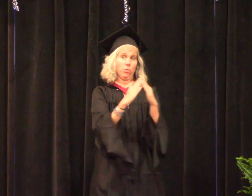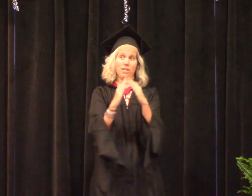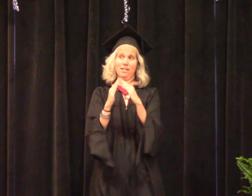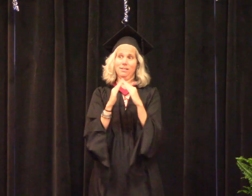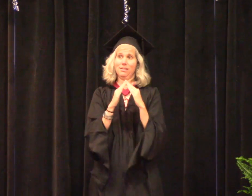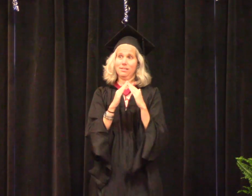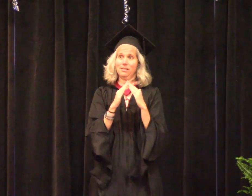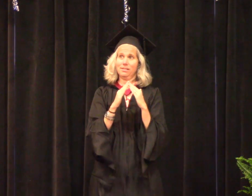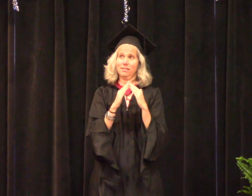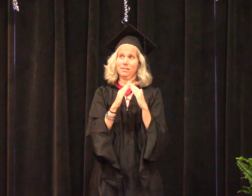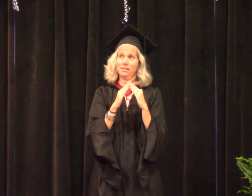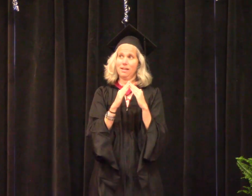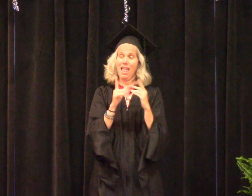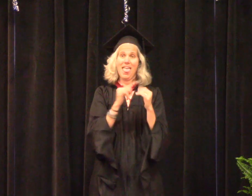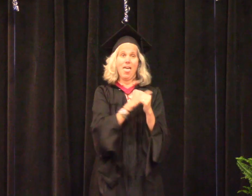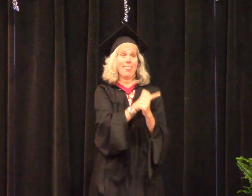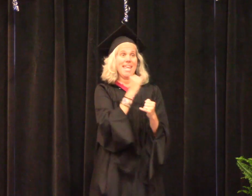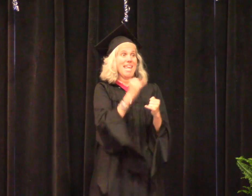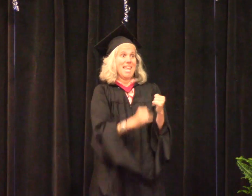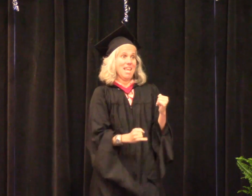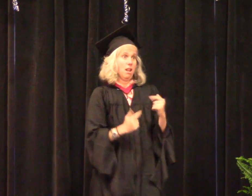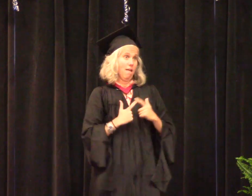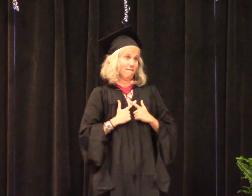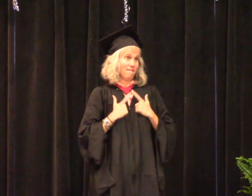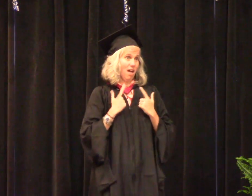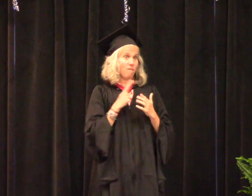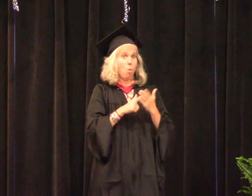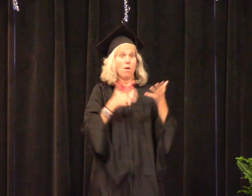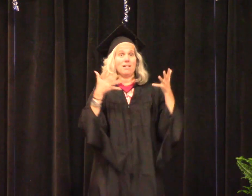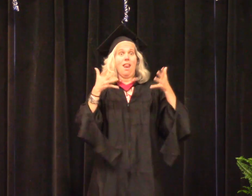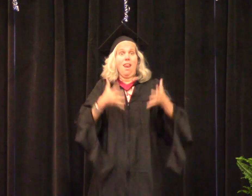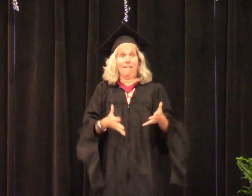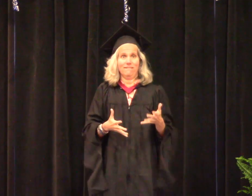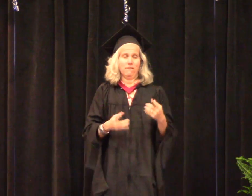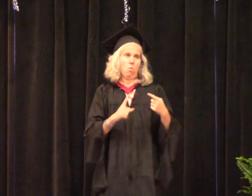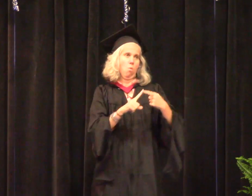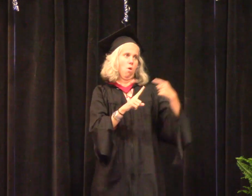And then lastly, community, the third of the 3 C's.